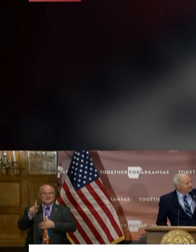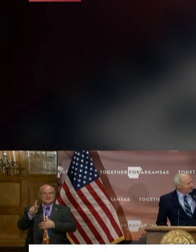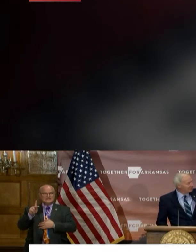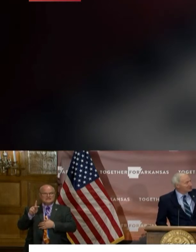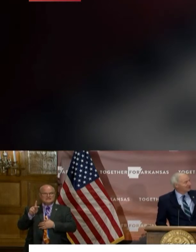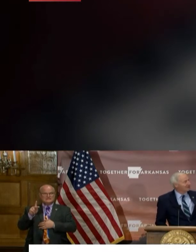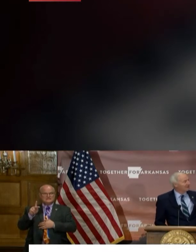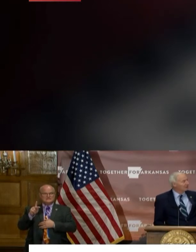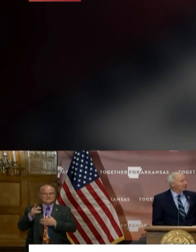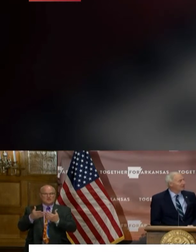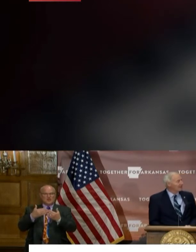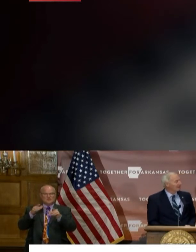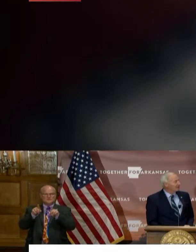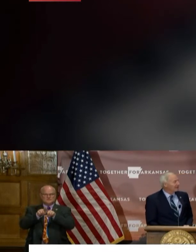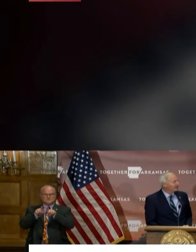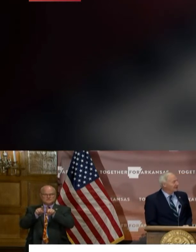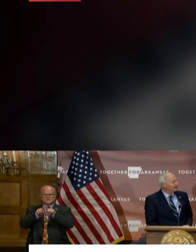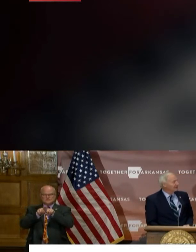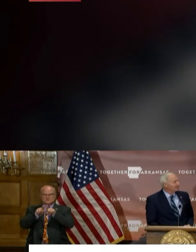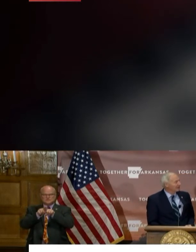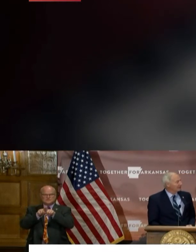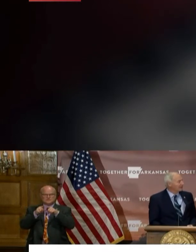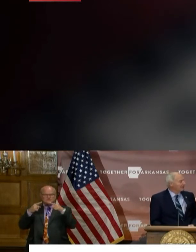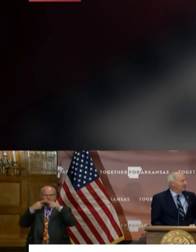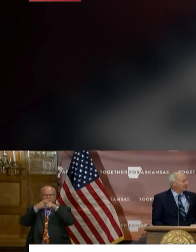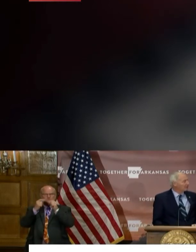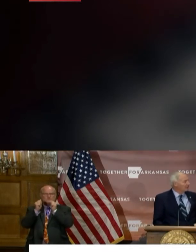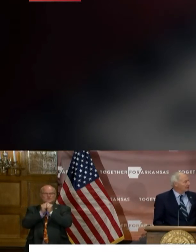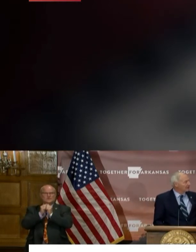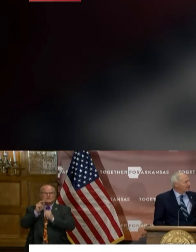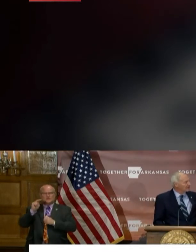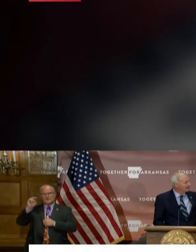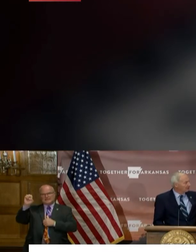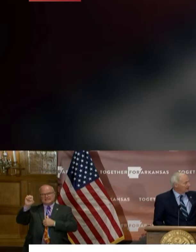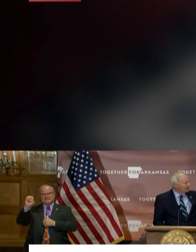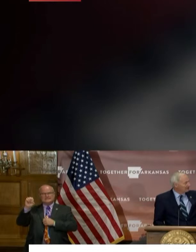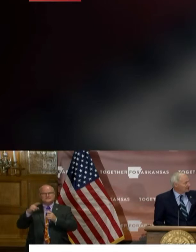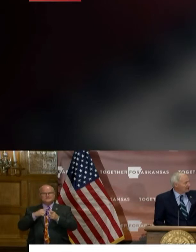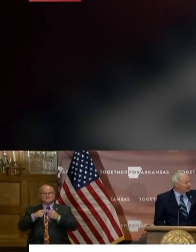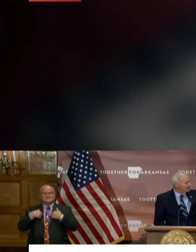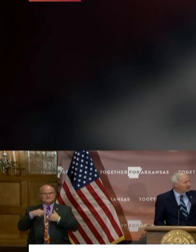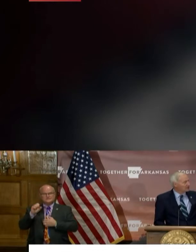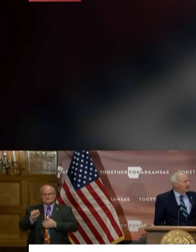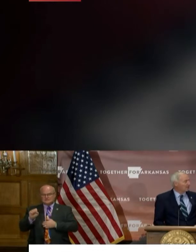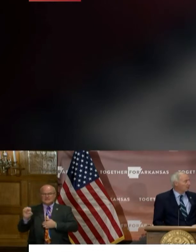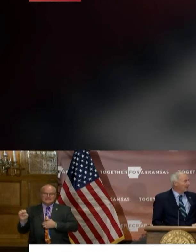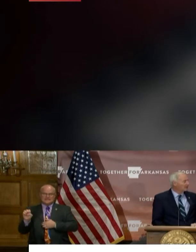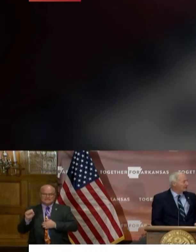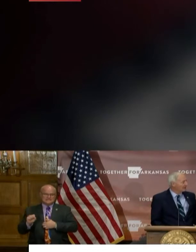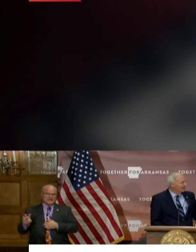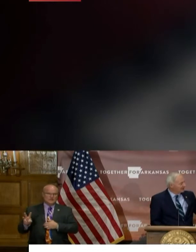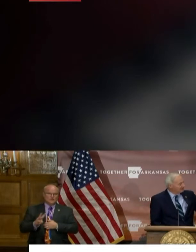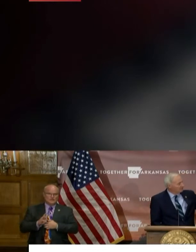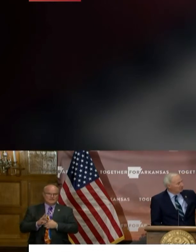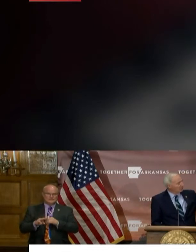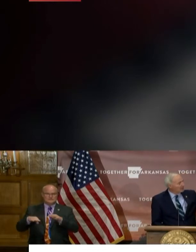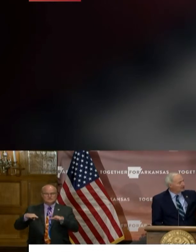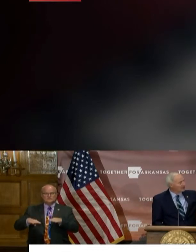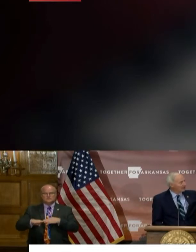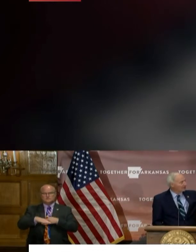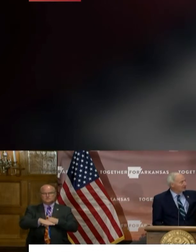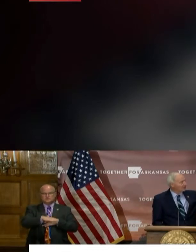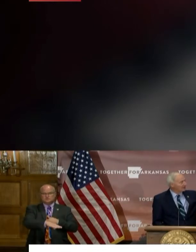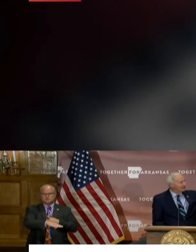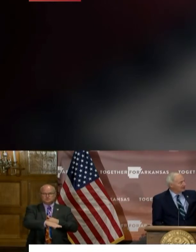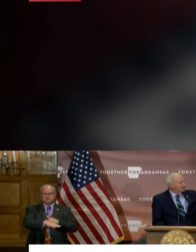right almost corresponding, cross-secting with northeast, and then we have southeast and southwest at a more